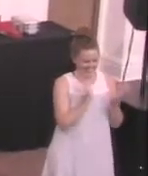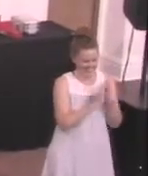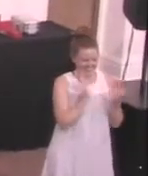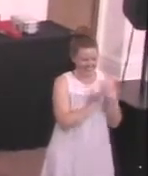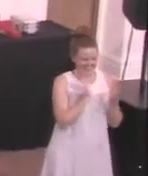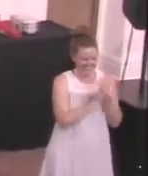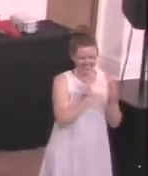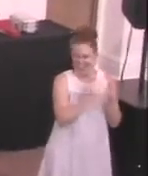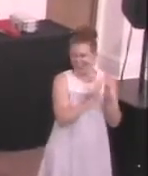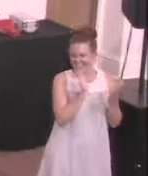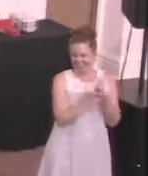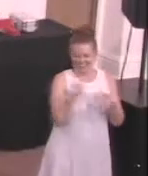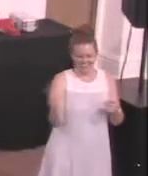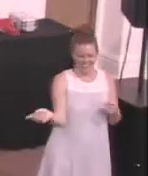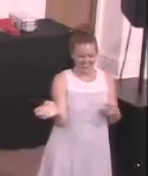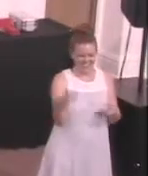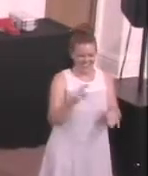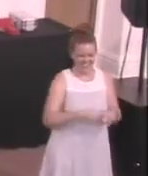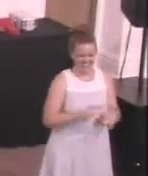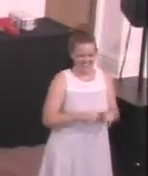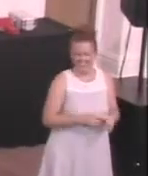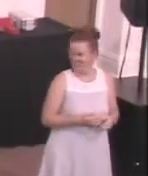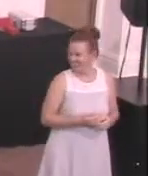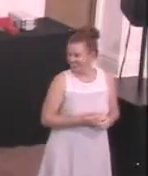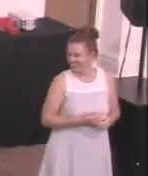Go ahead, have a seat.